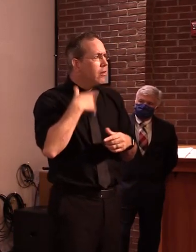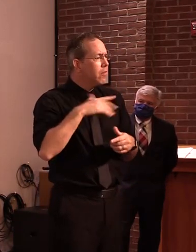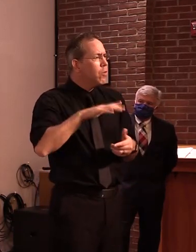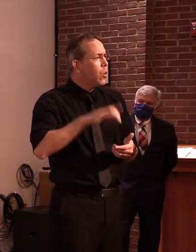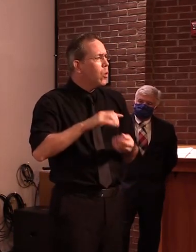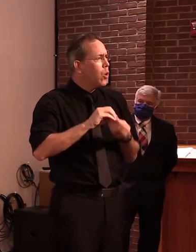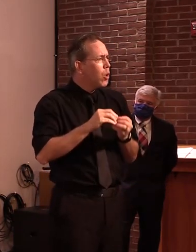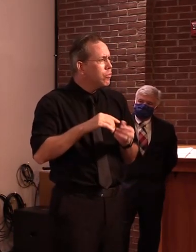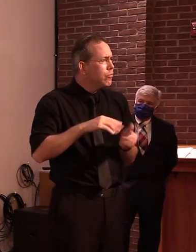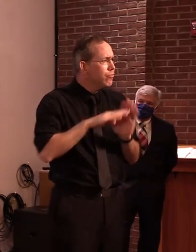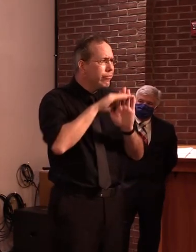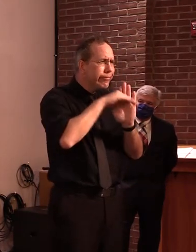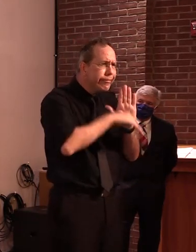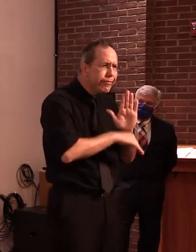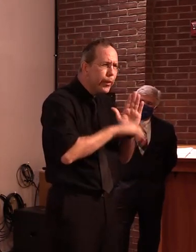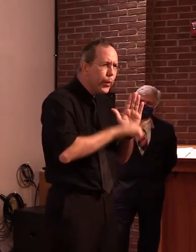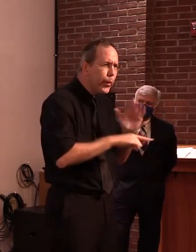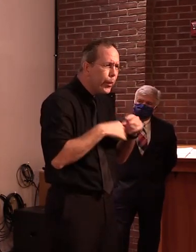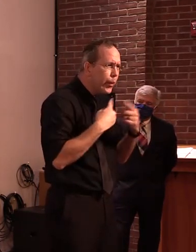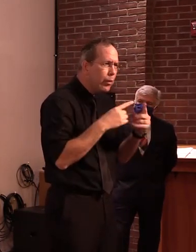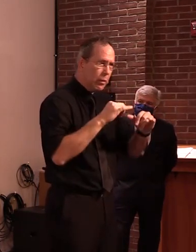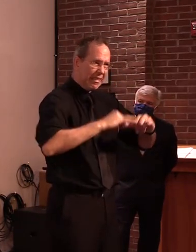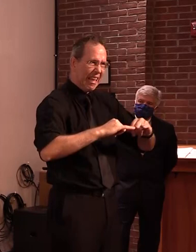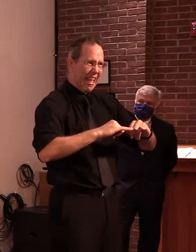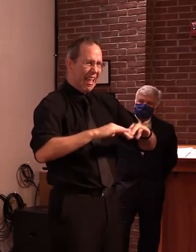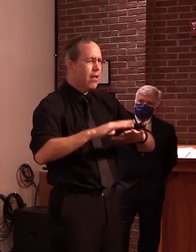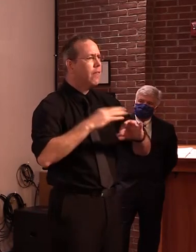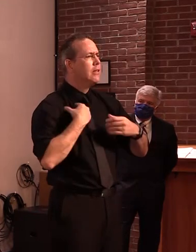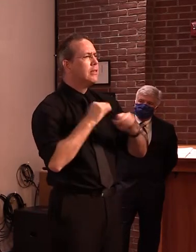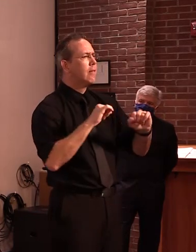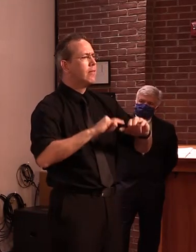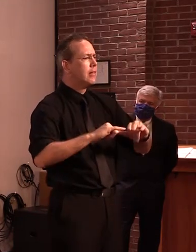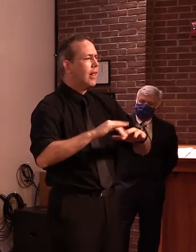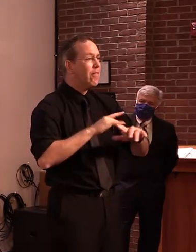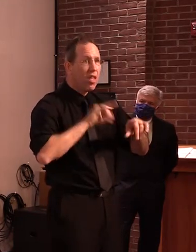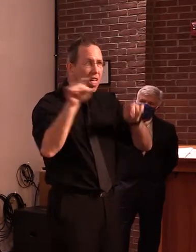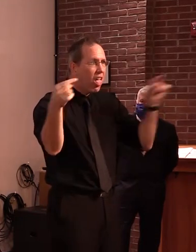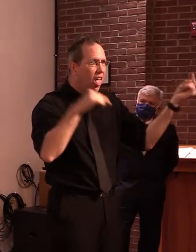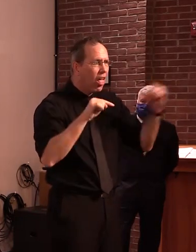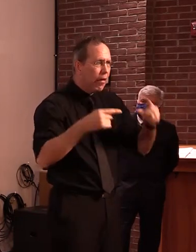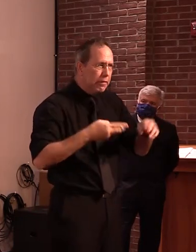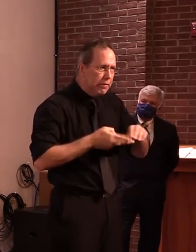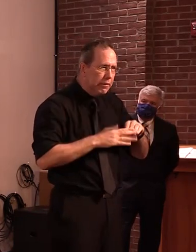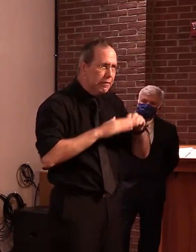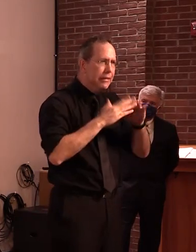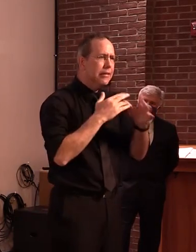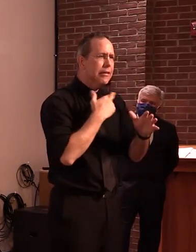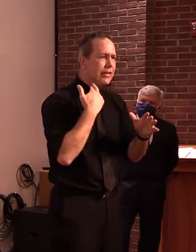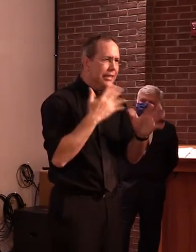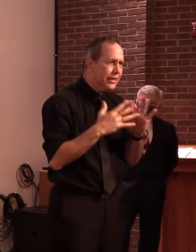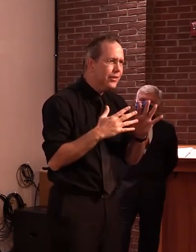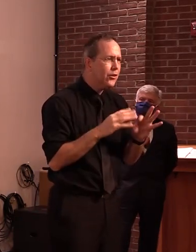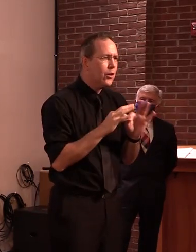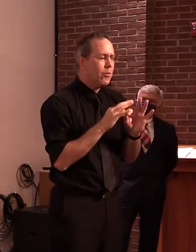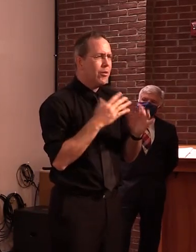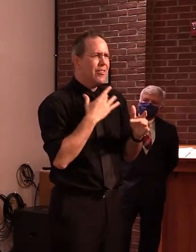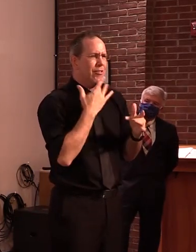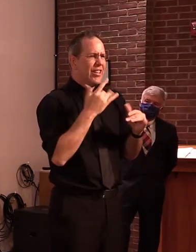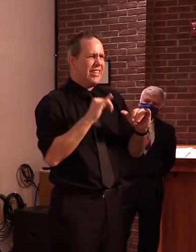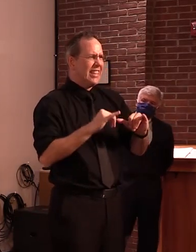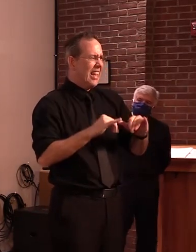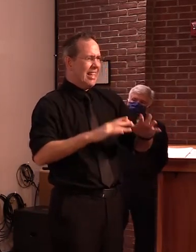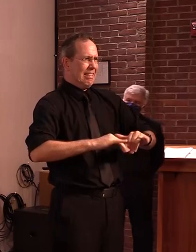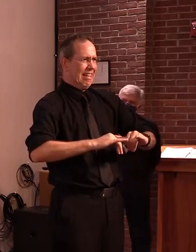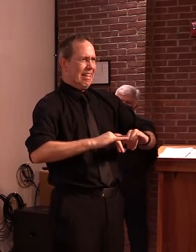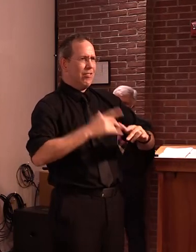COVID people in our state, as opposed to the rest of the country, and in contrast to the rest of the country. So if we could